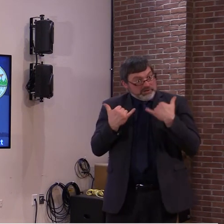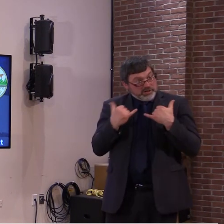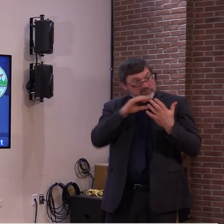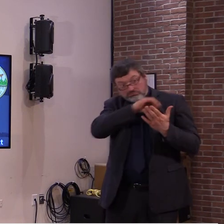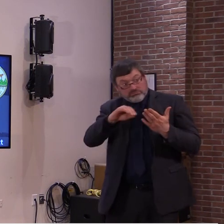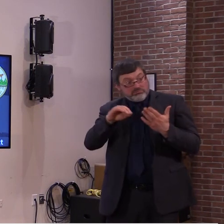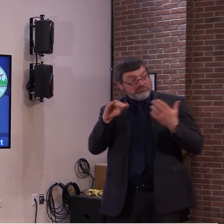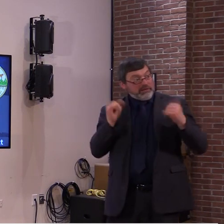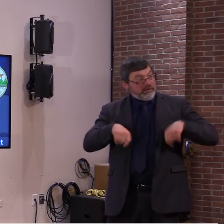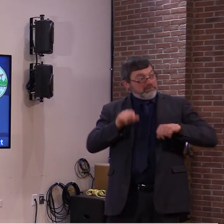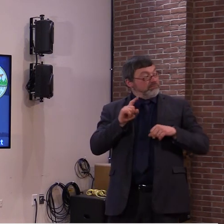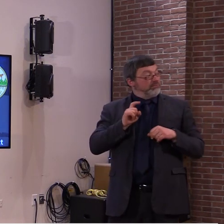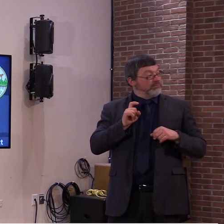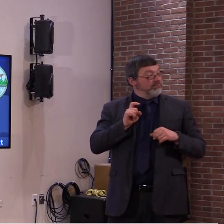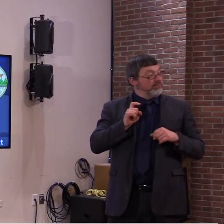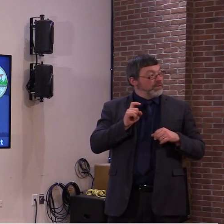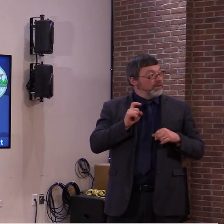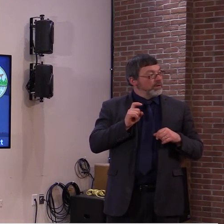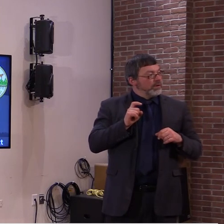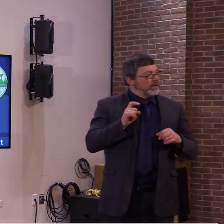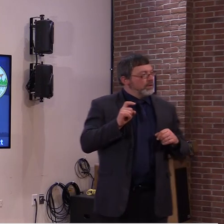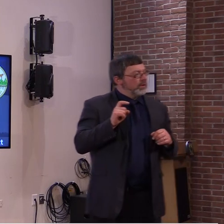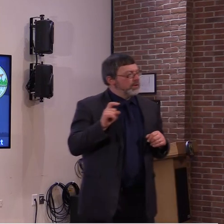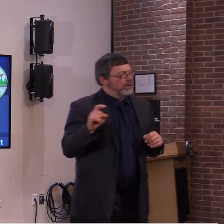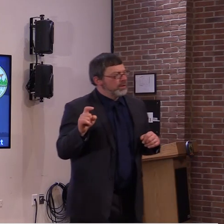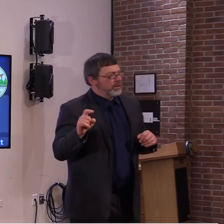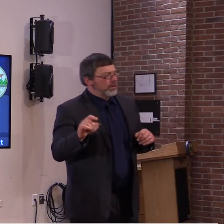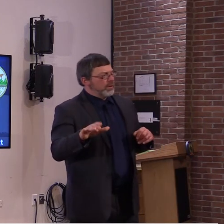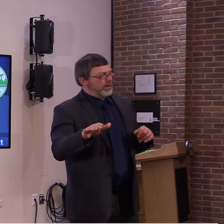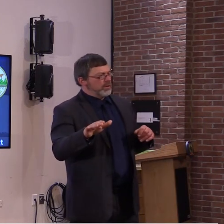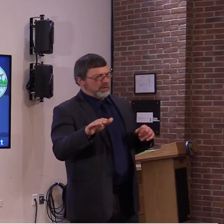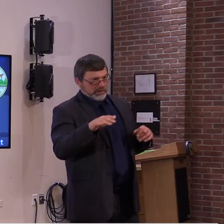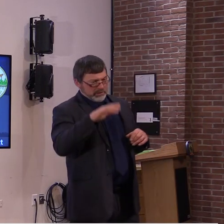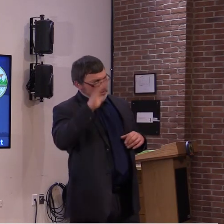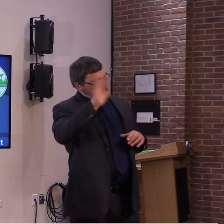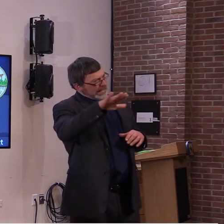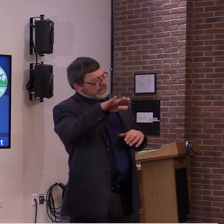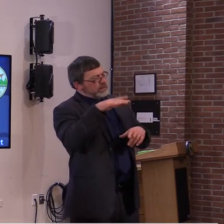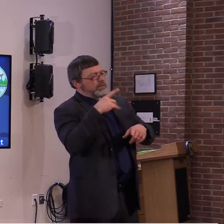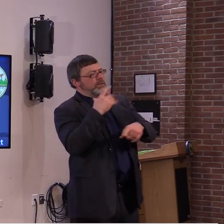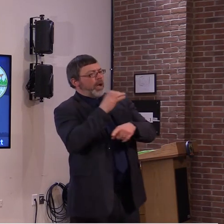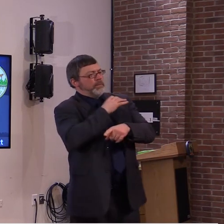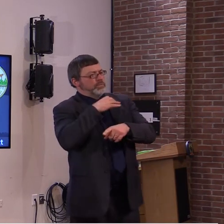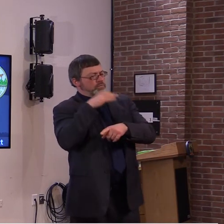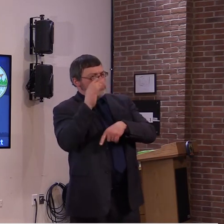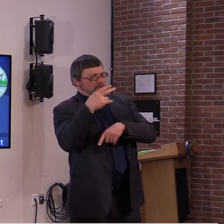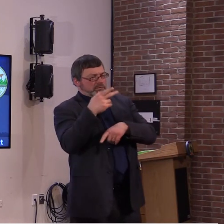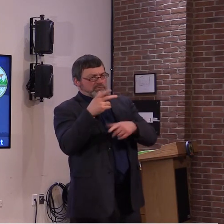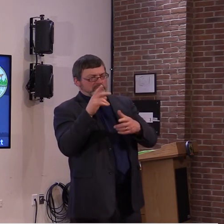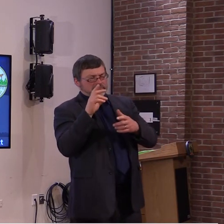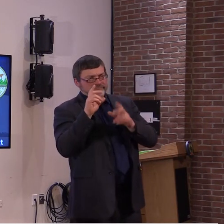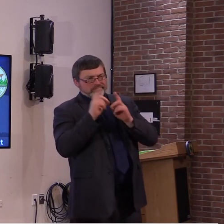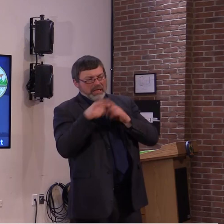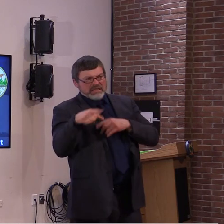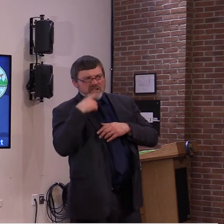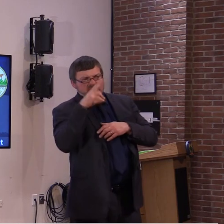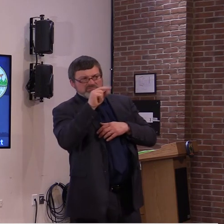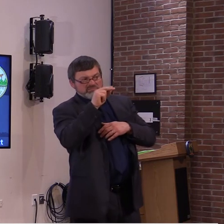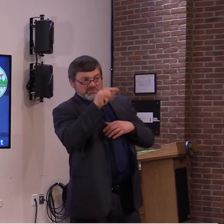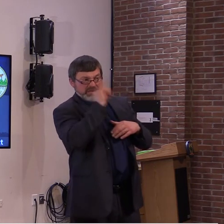Governor, I would agree with that. To my knowledge, there is no flexibility in the bill that